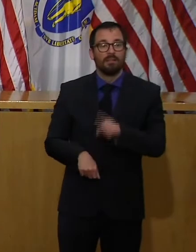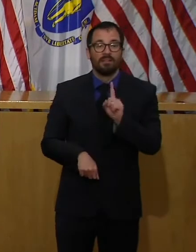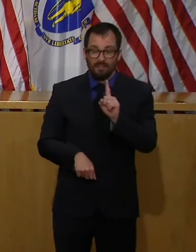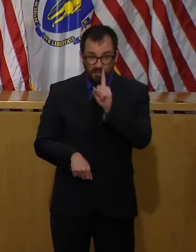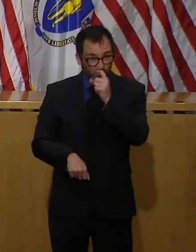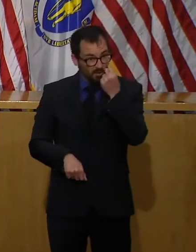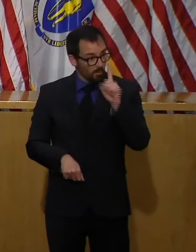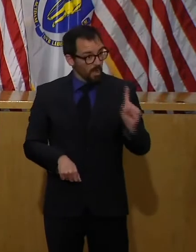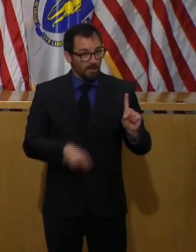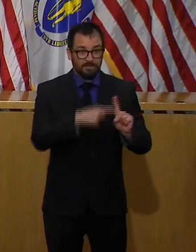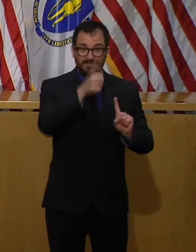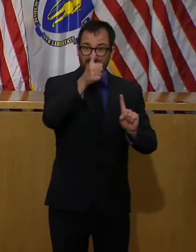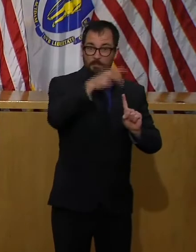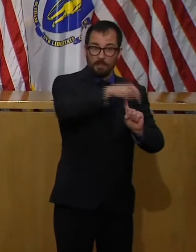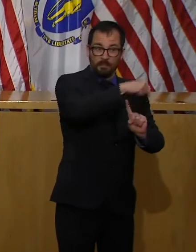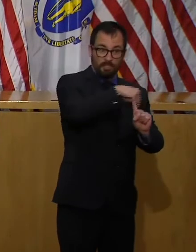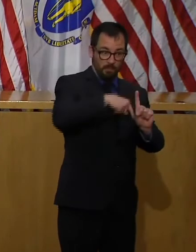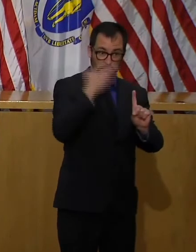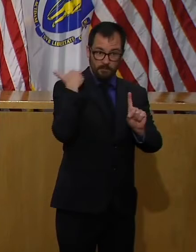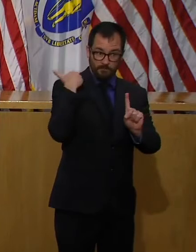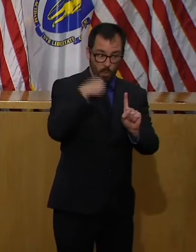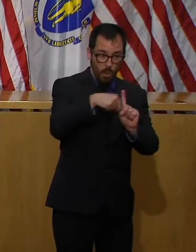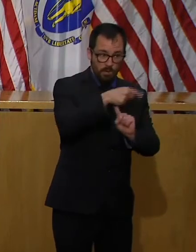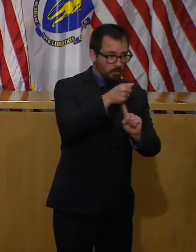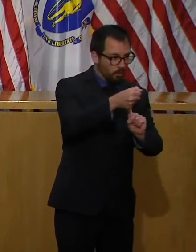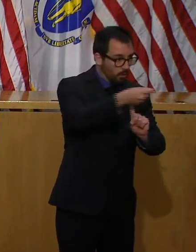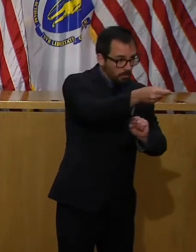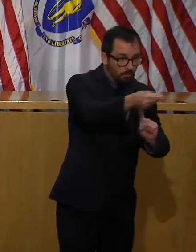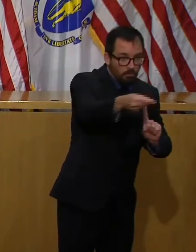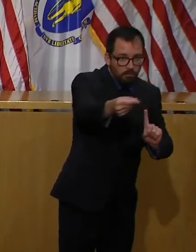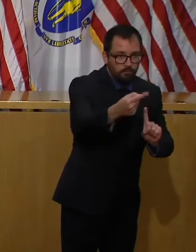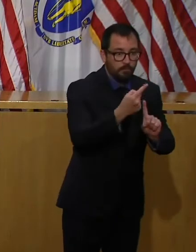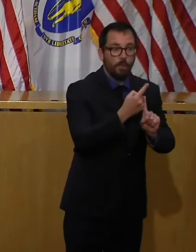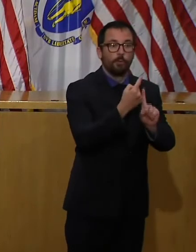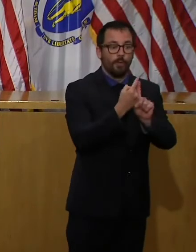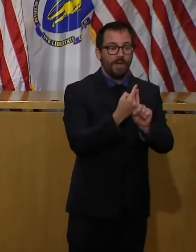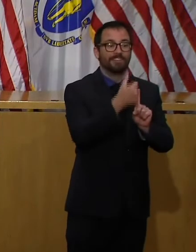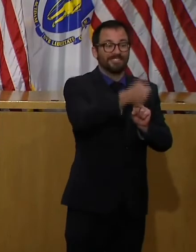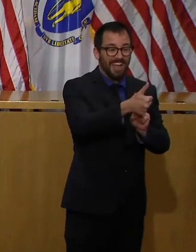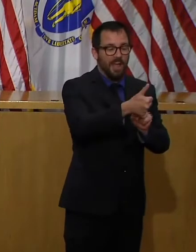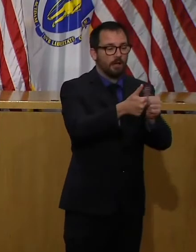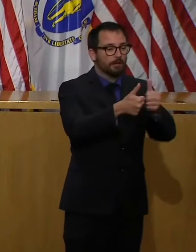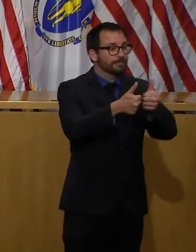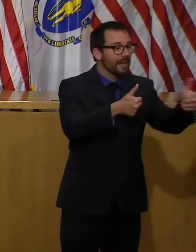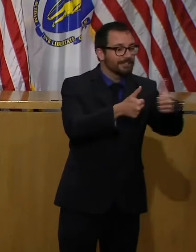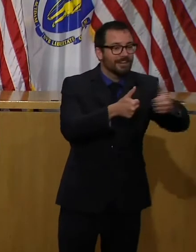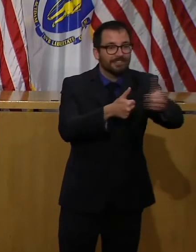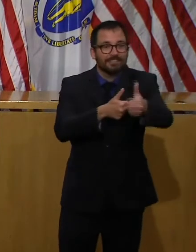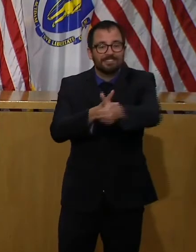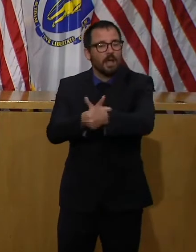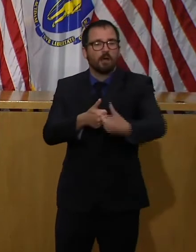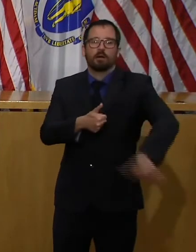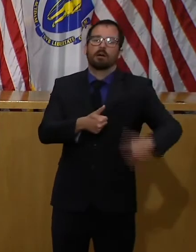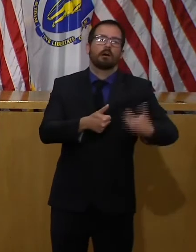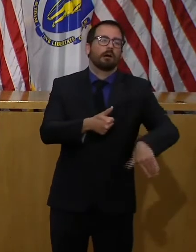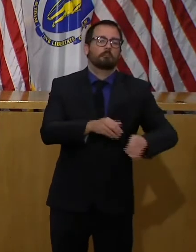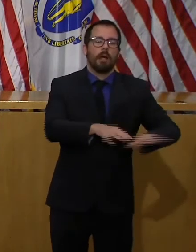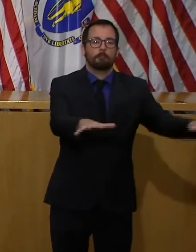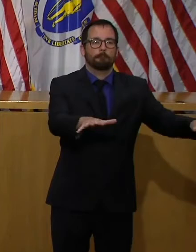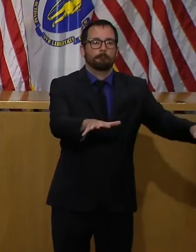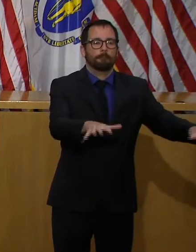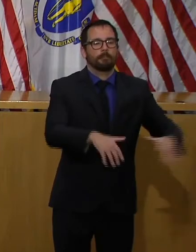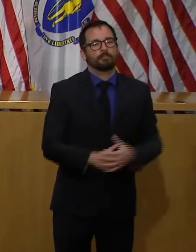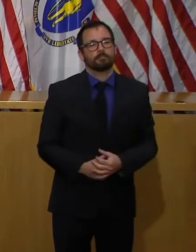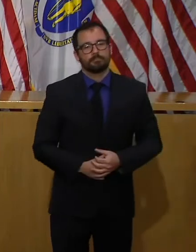protect one another during the pandemic, including staying at home, wearing face coverings, and keeping a safe